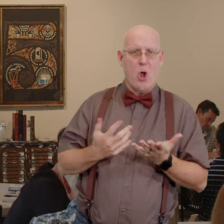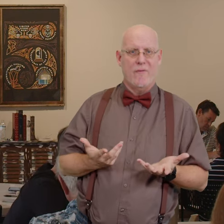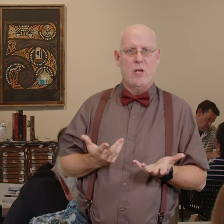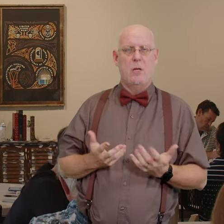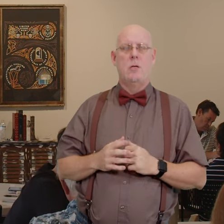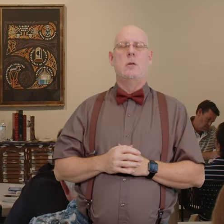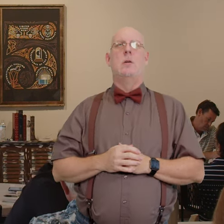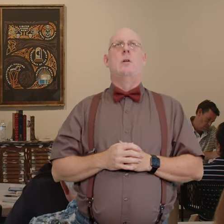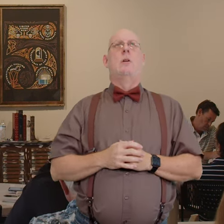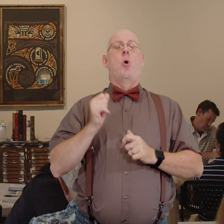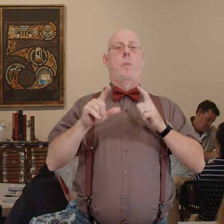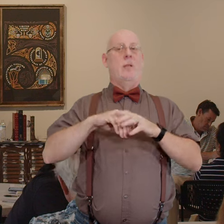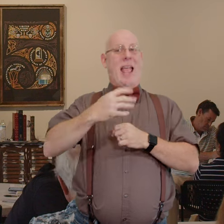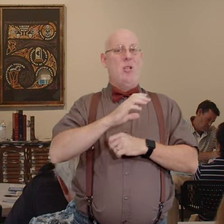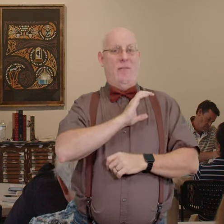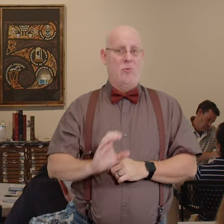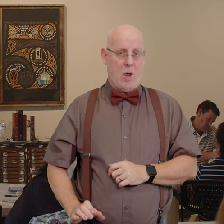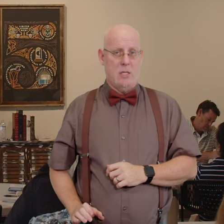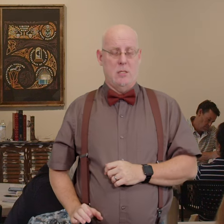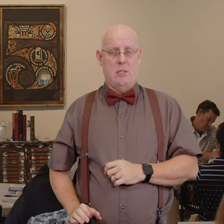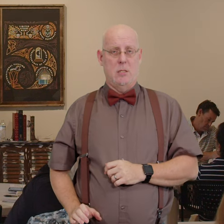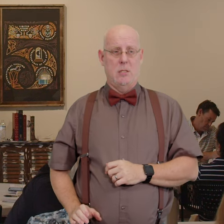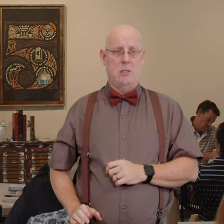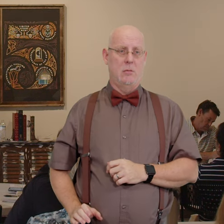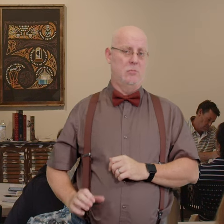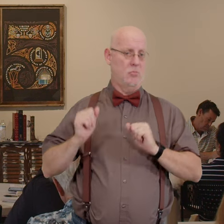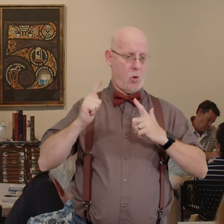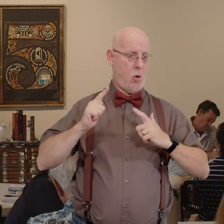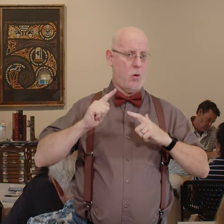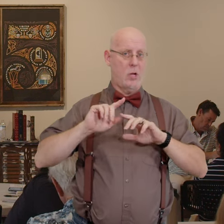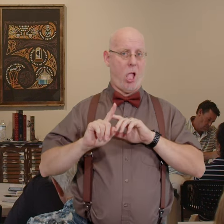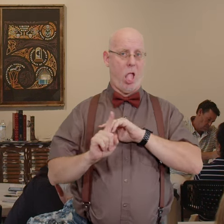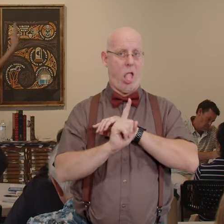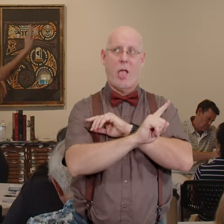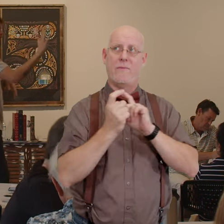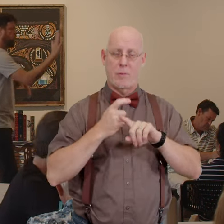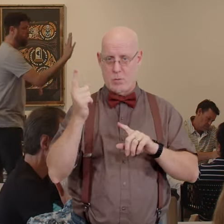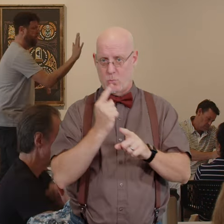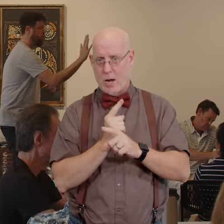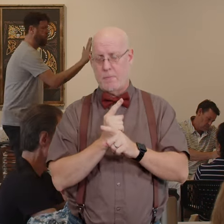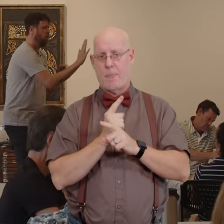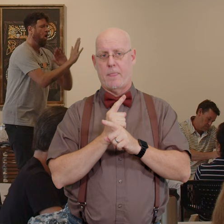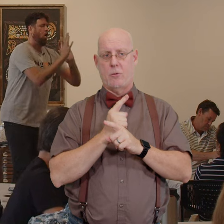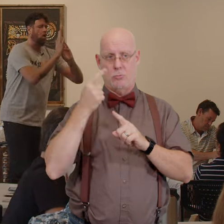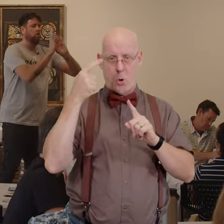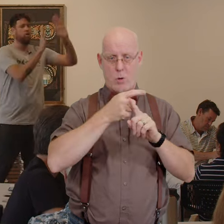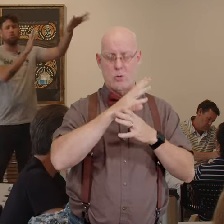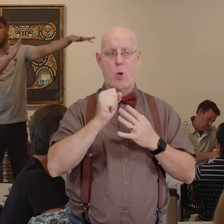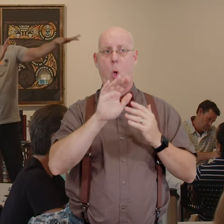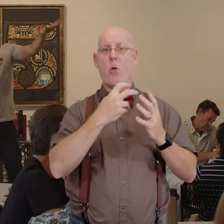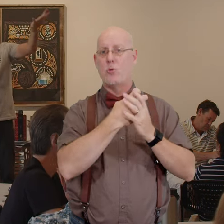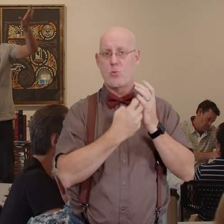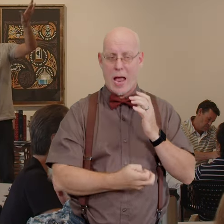deserve. So all those outside of Christ, so we're all swimming away from him, right? In destruction. All